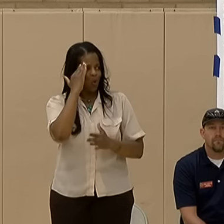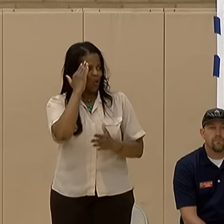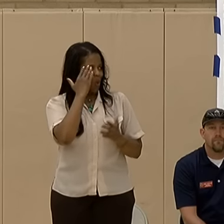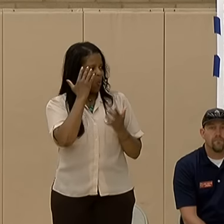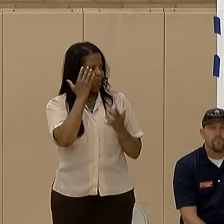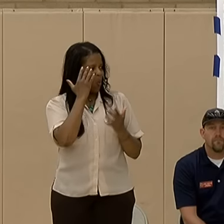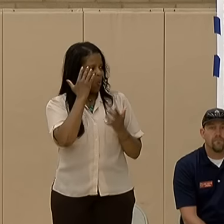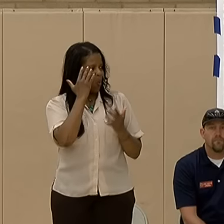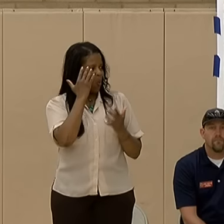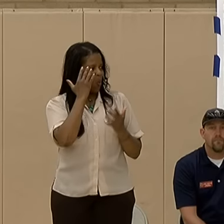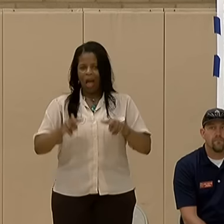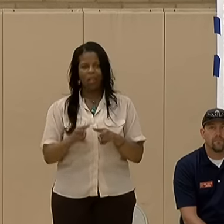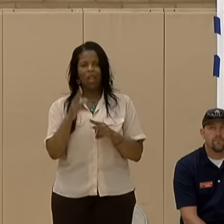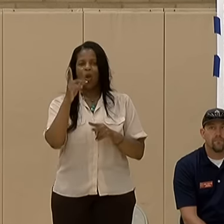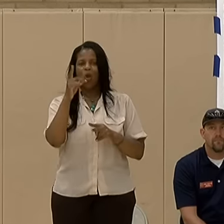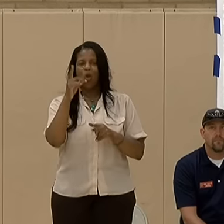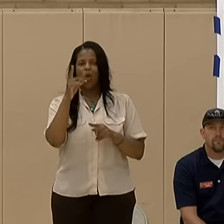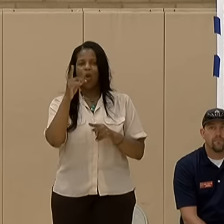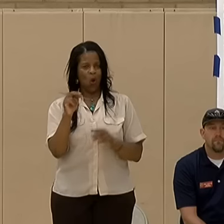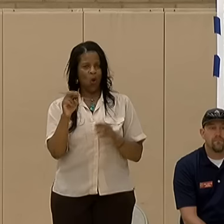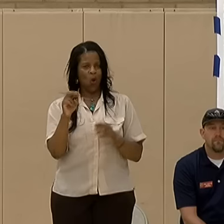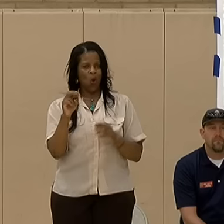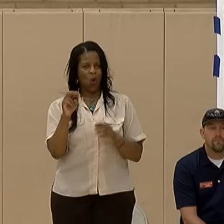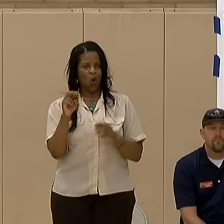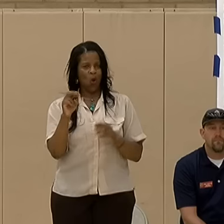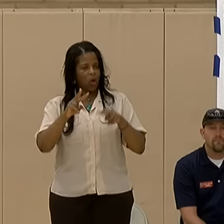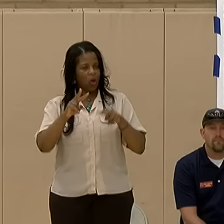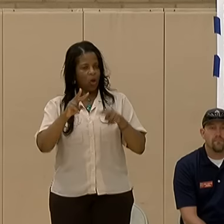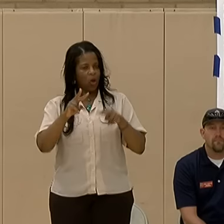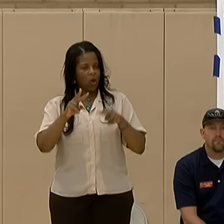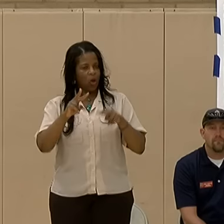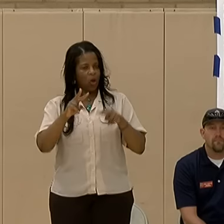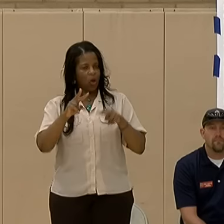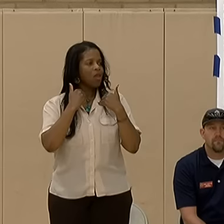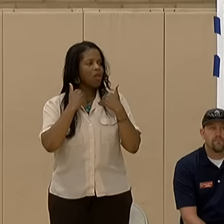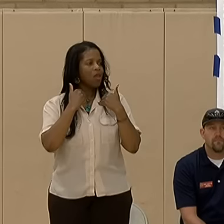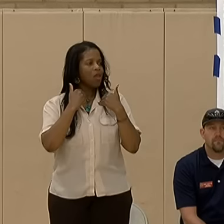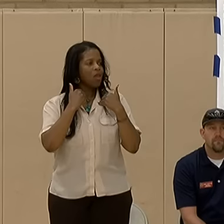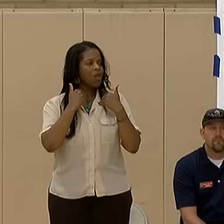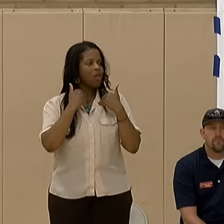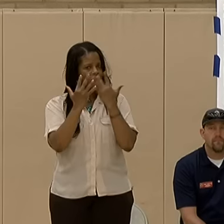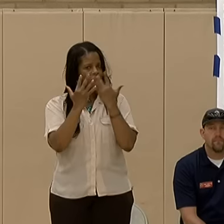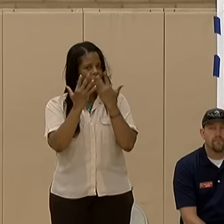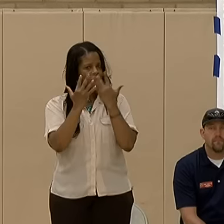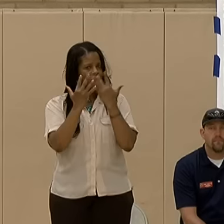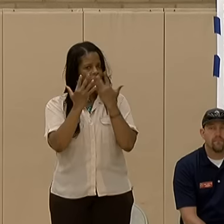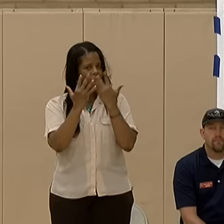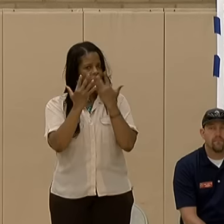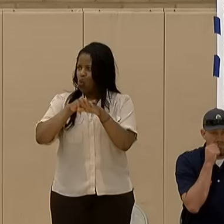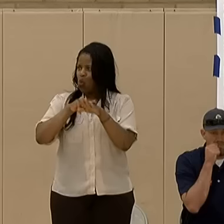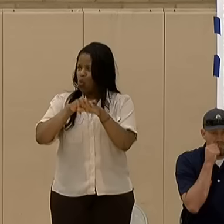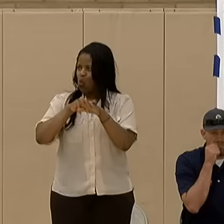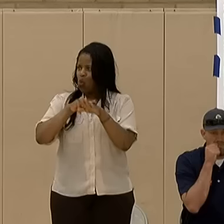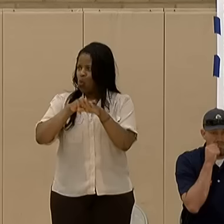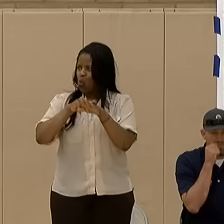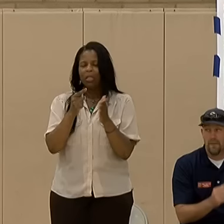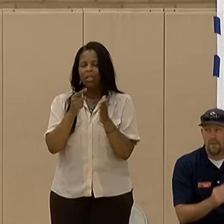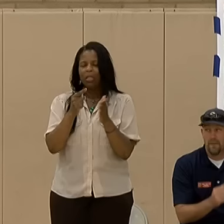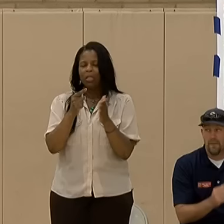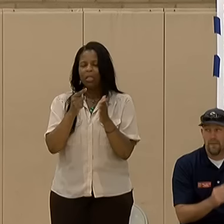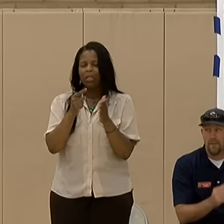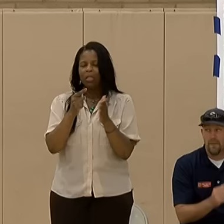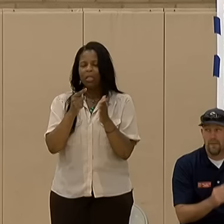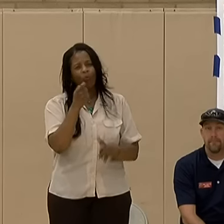Valley, in the summer, we have wildland fires. And they impact us sometimes not so